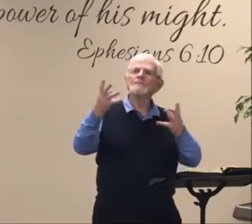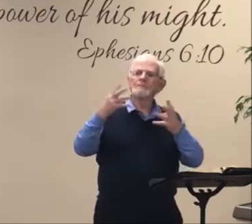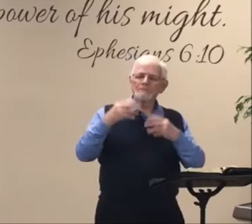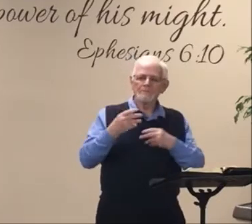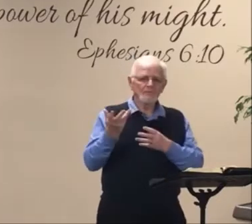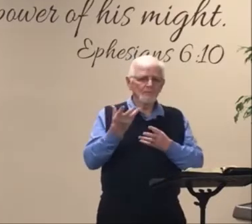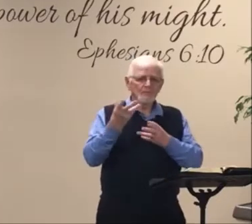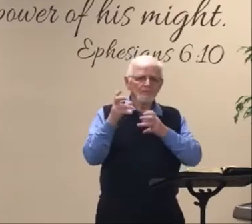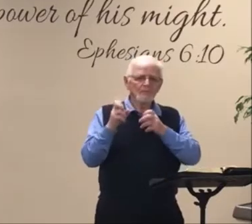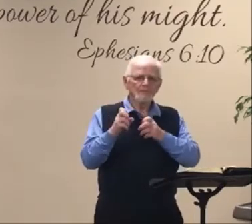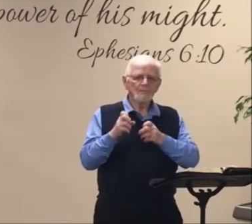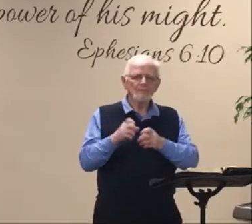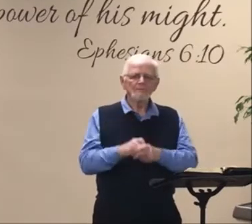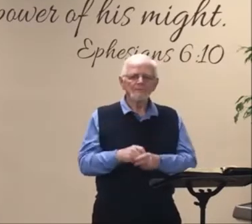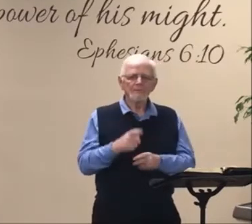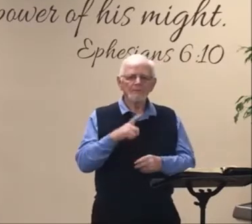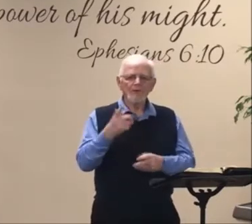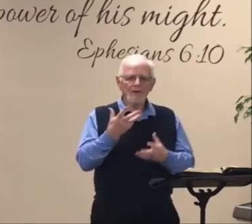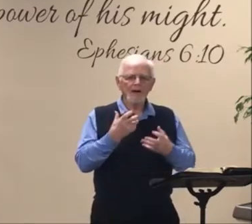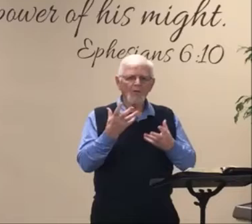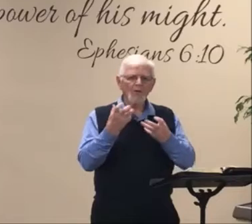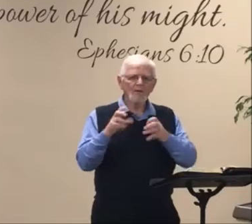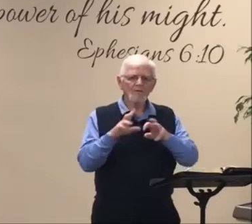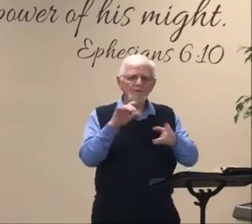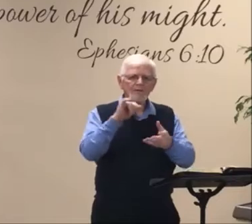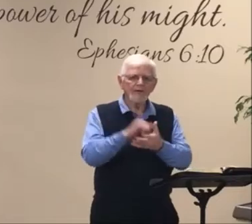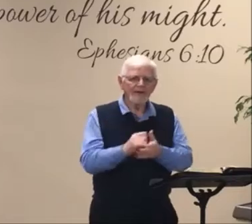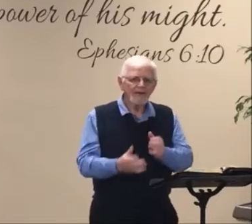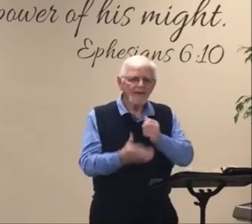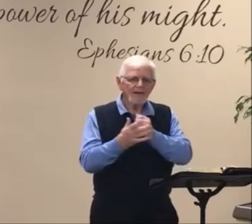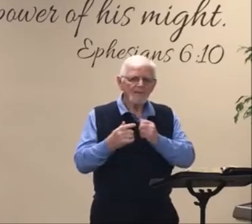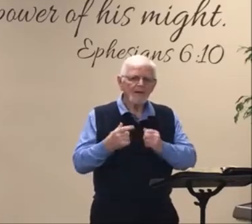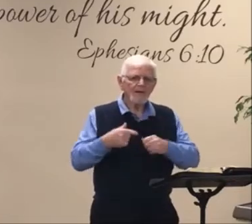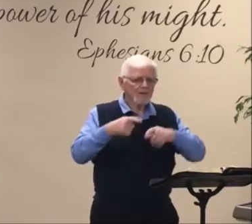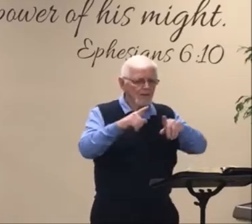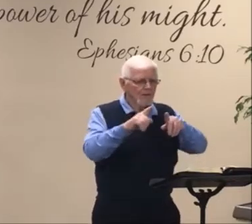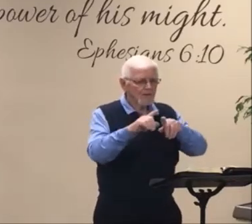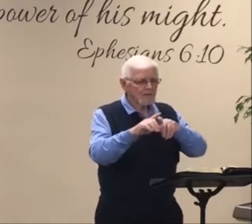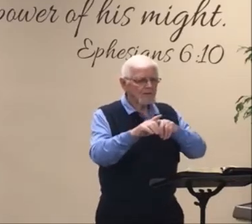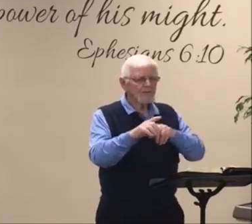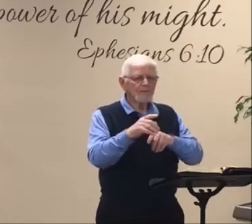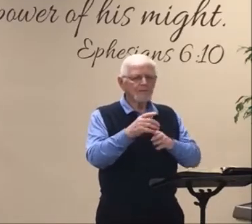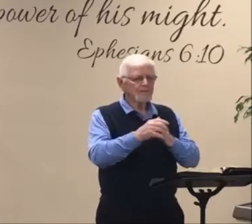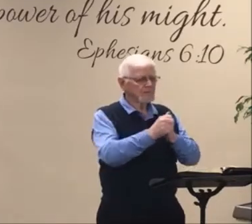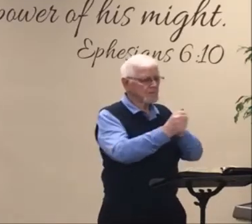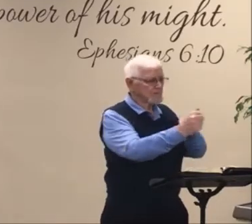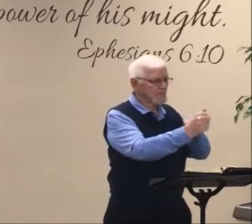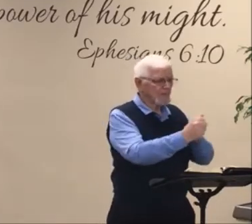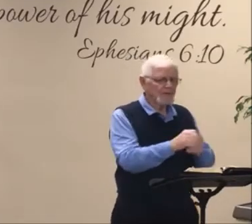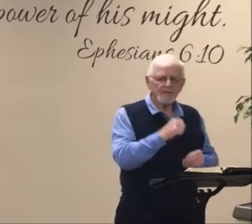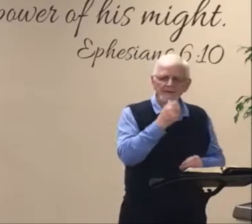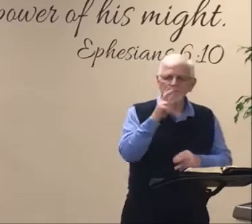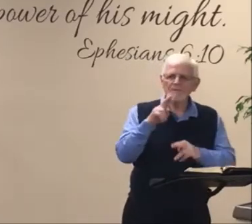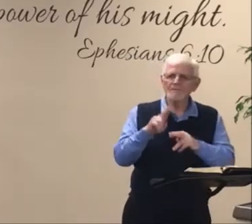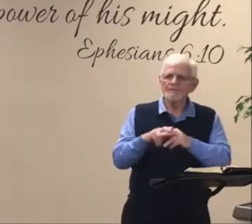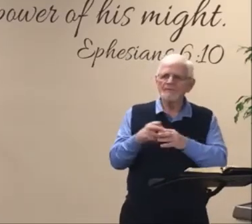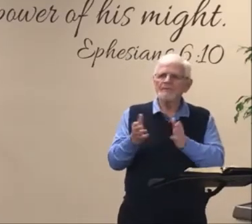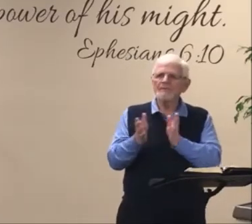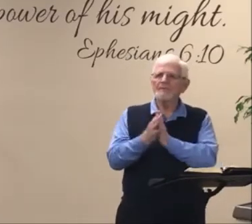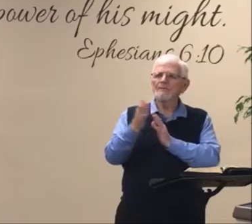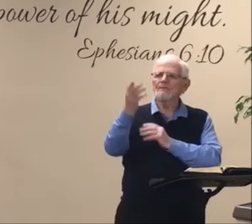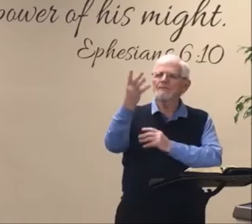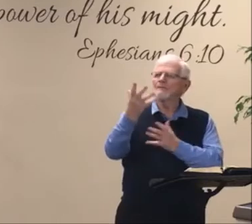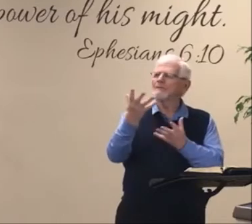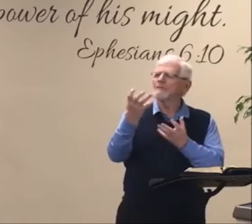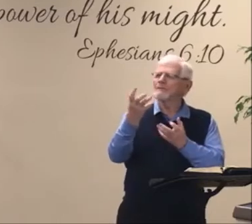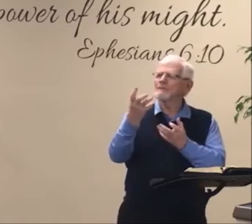I just said, Lord, this is what I want to do. Would you please help me go this direction? And I never sat and said, Lord, is this what you want me to do? And